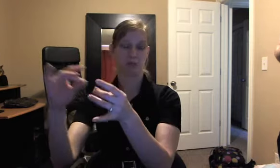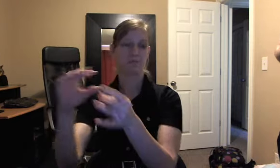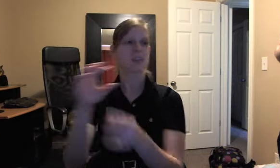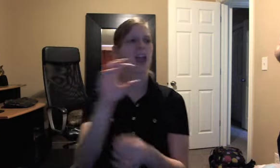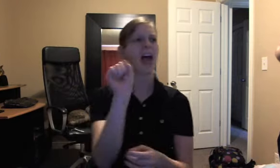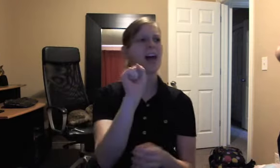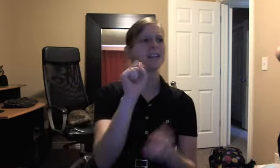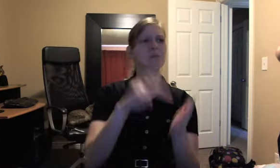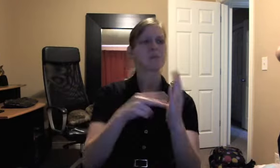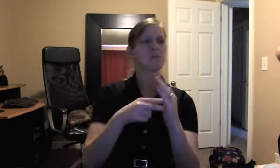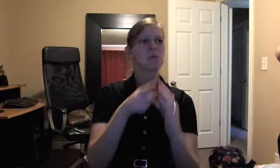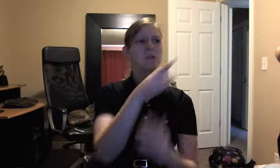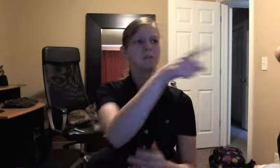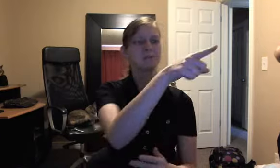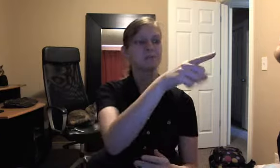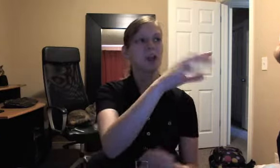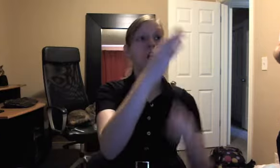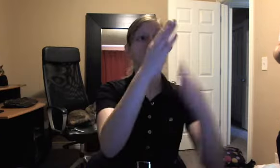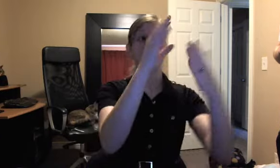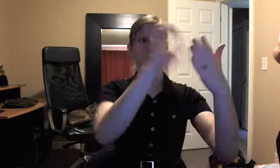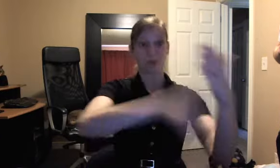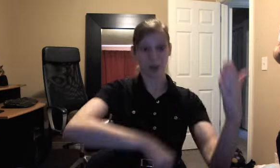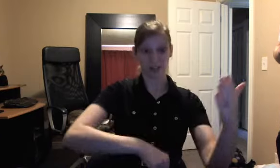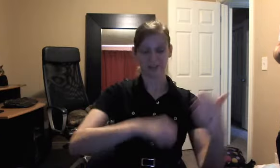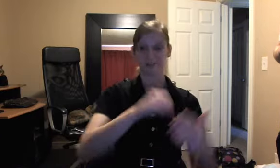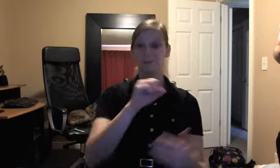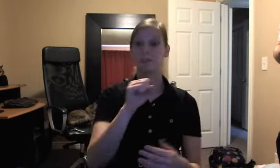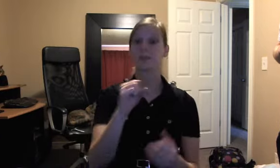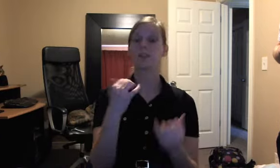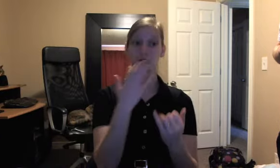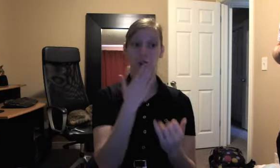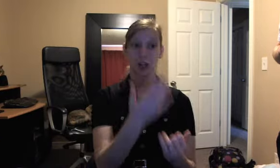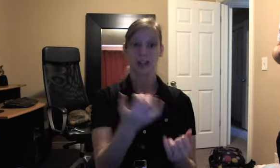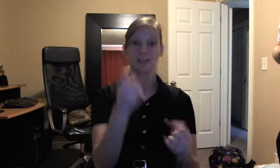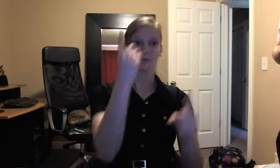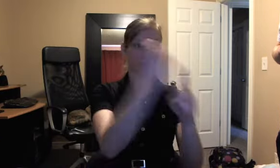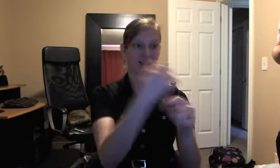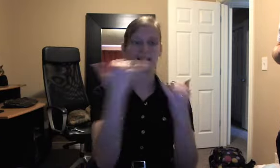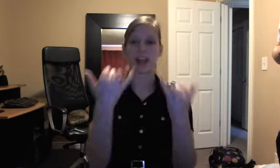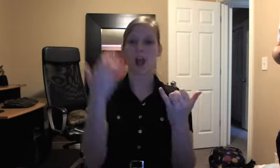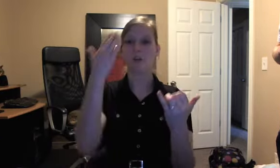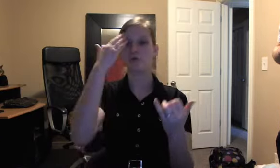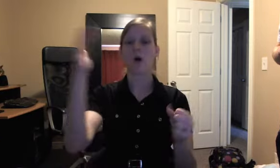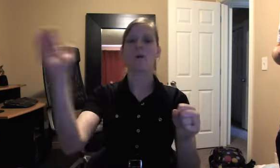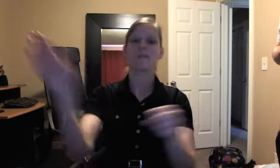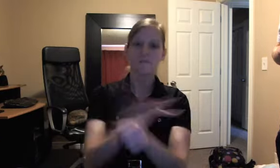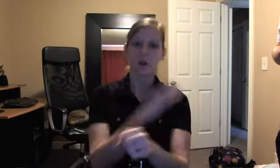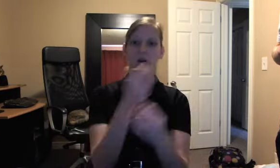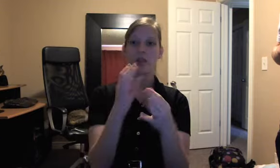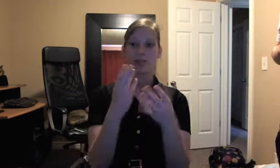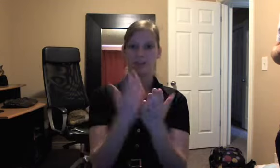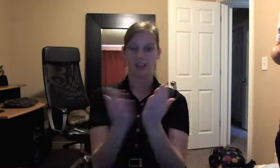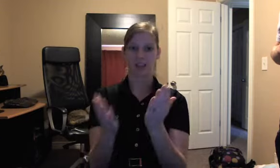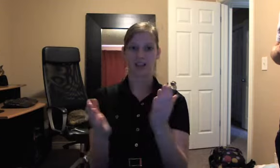to find out what the whole entire thing is for. Tell your neighbor how excited you're going to be to know the complete order of operations.